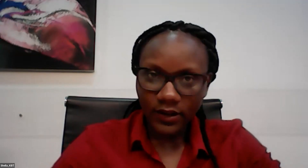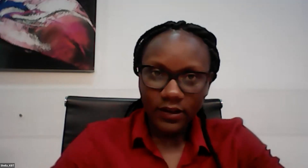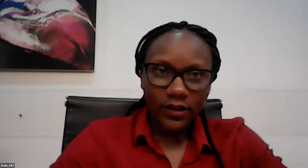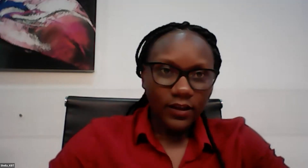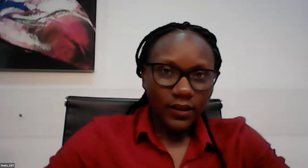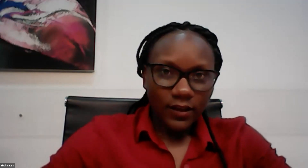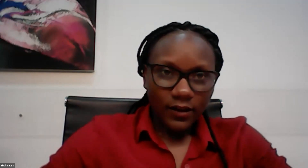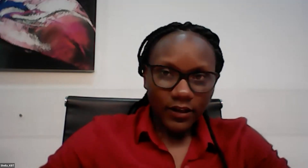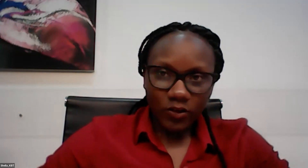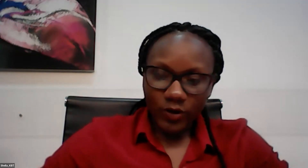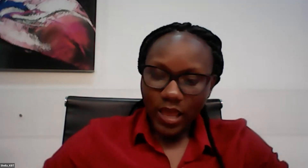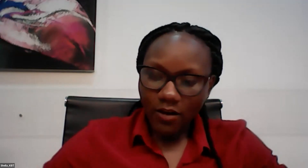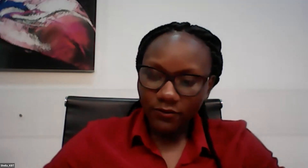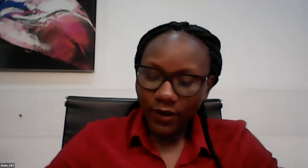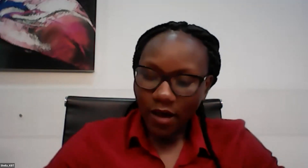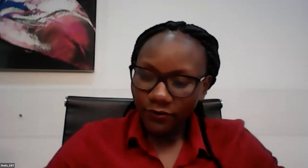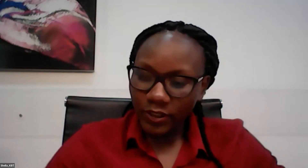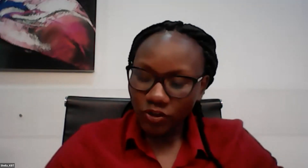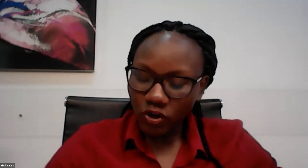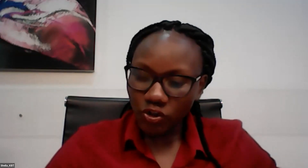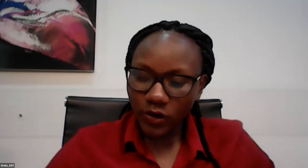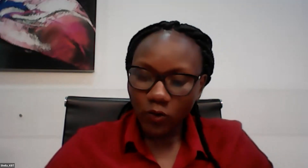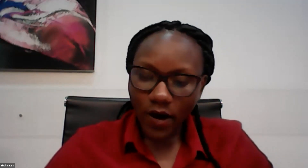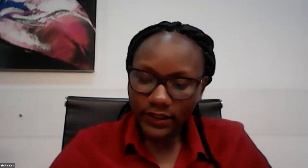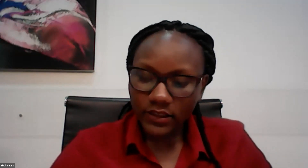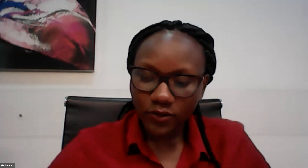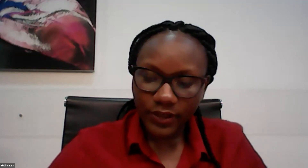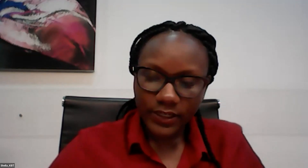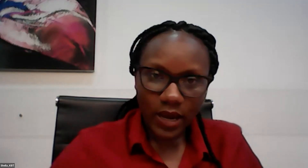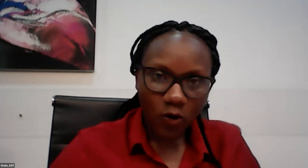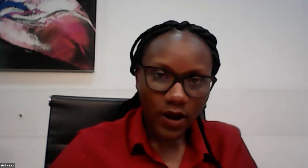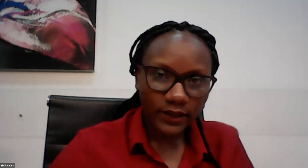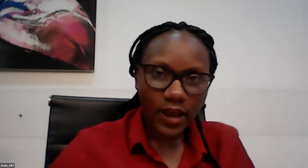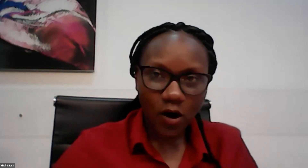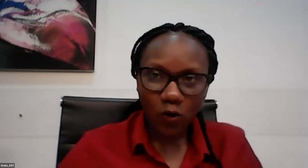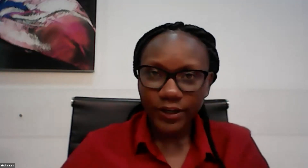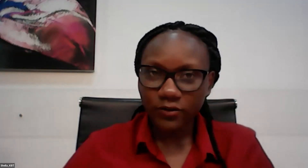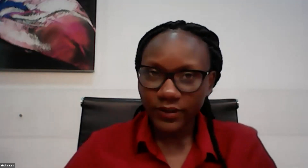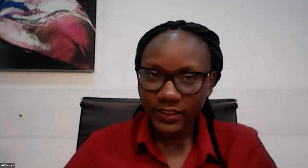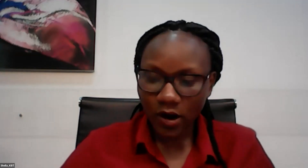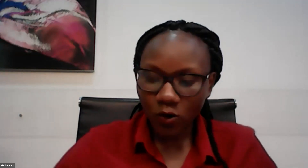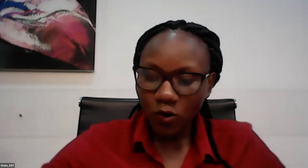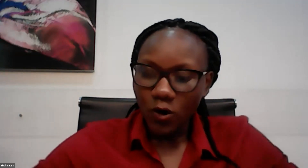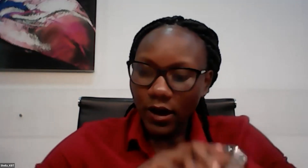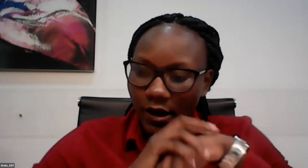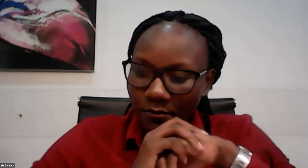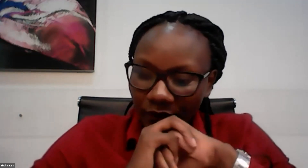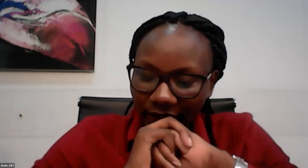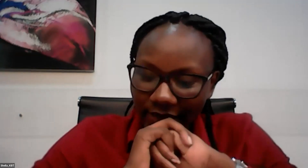deliberations. So we'll have a video showing what is Innovate Now and how Innovate